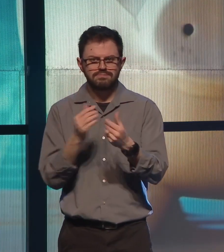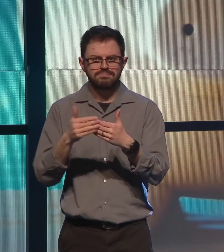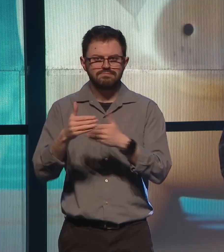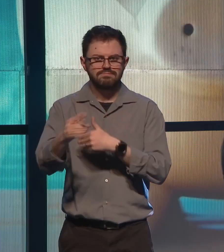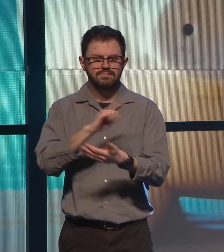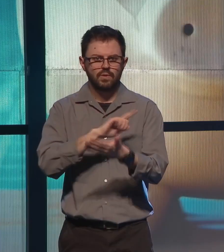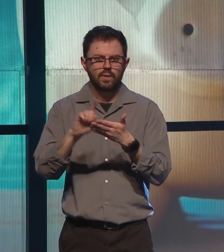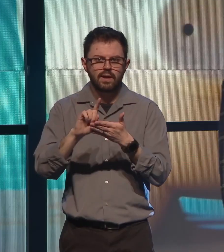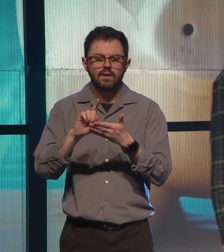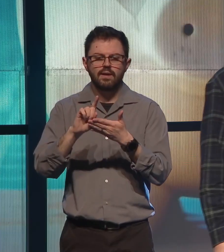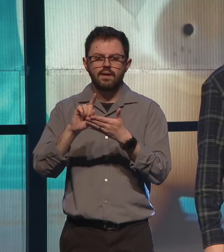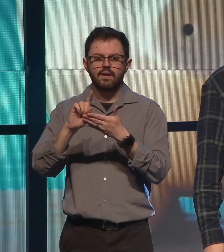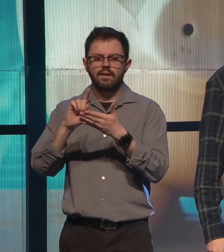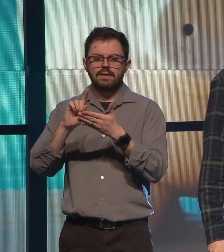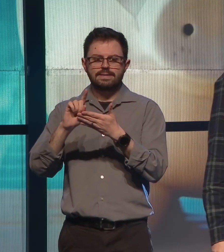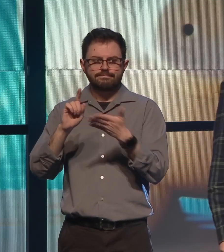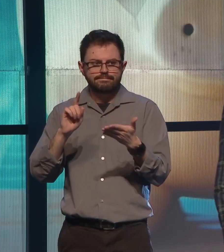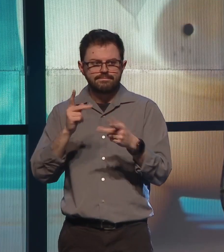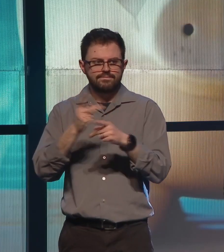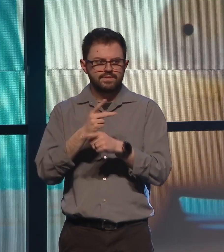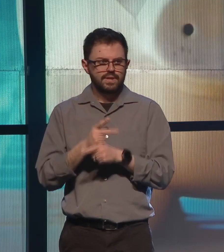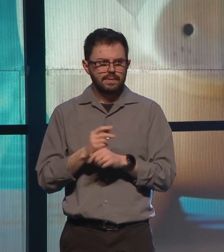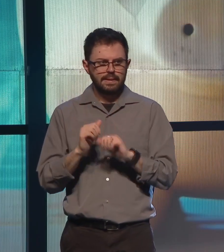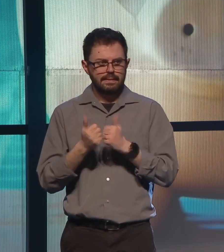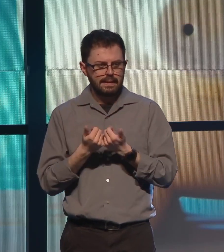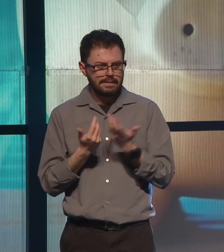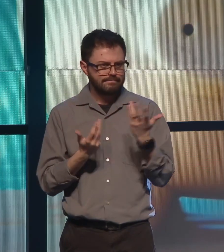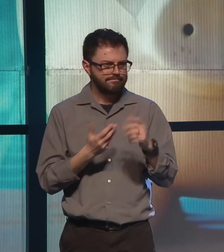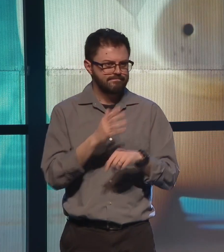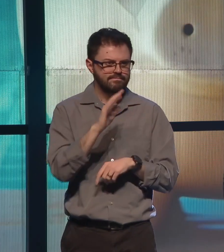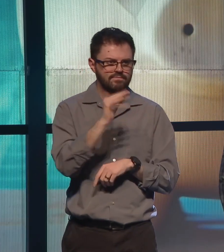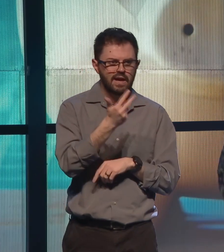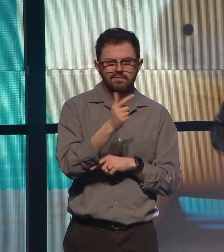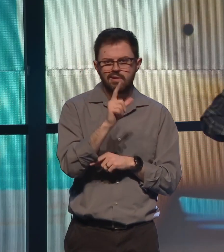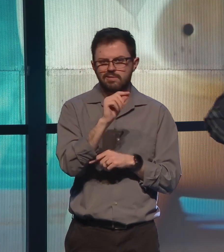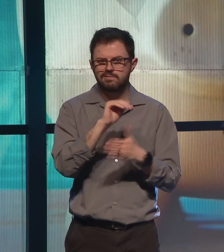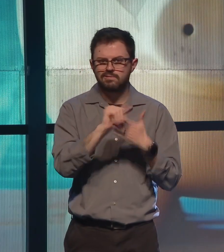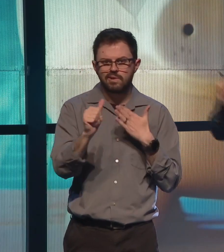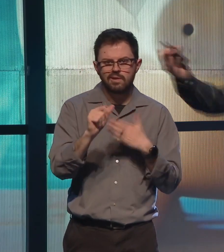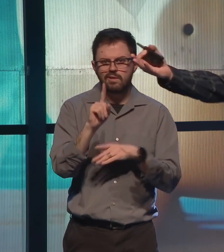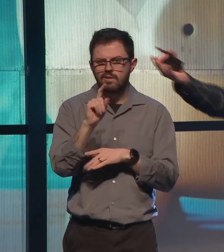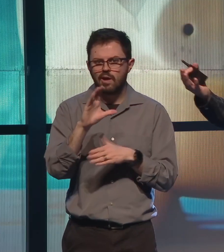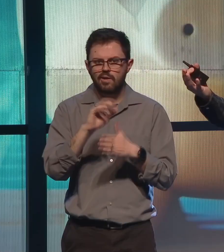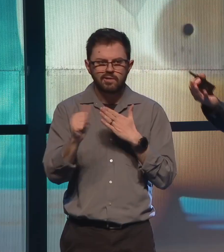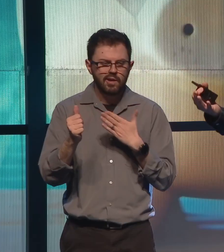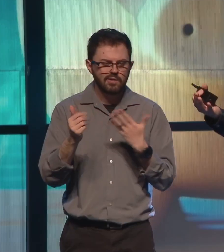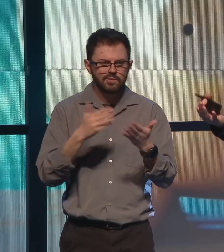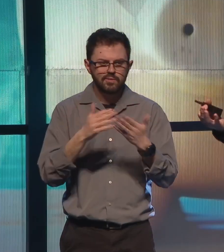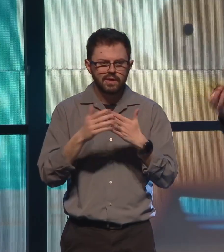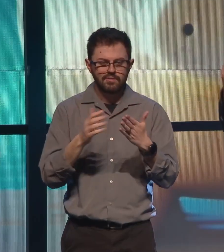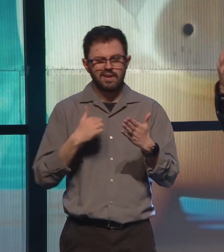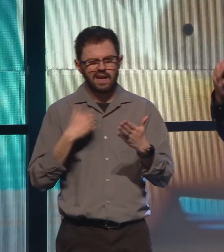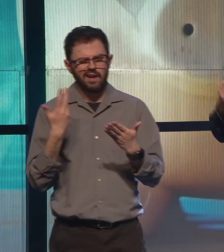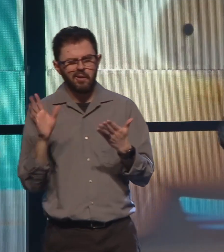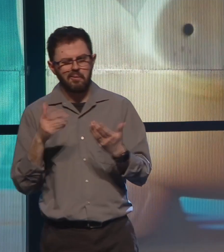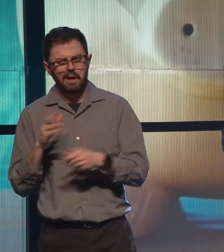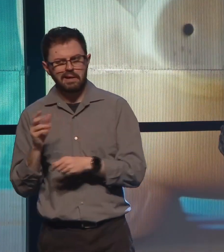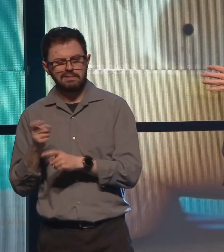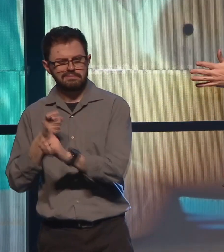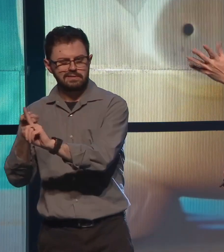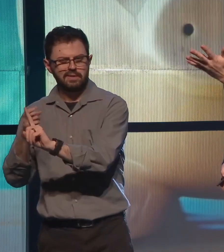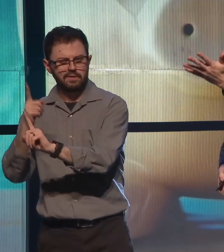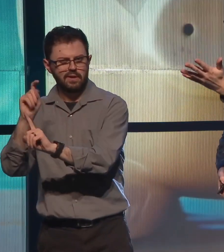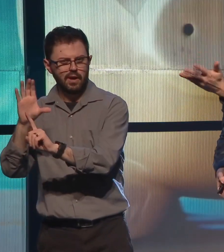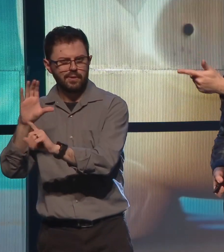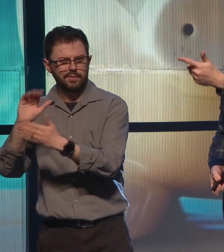we'll figure out some way that we could take $5, $10, $20, $100, whatever it might be. I already did mine. I gave away $100, in case you